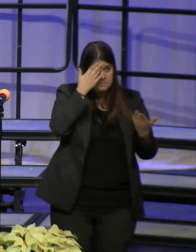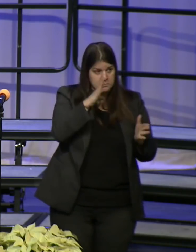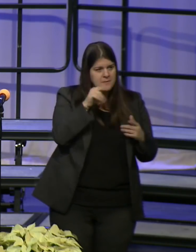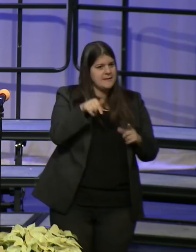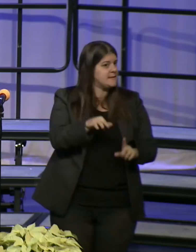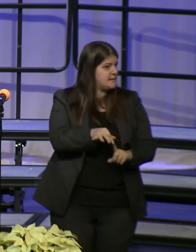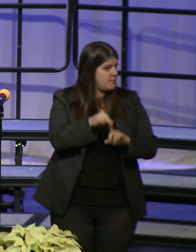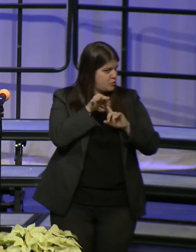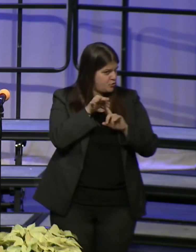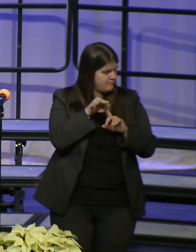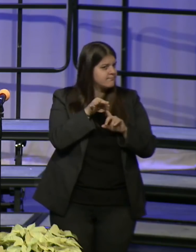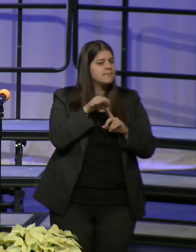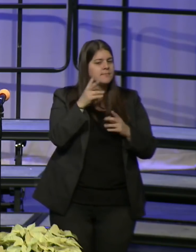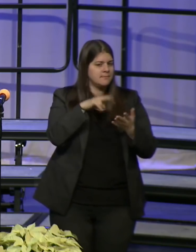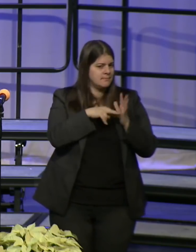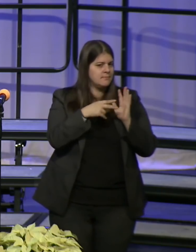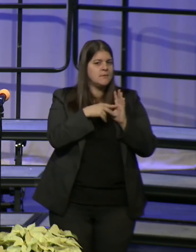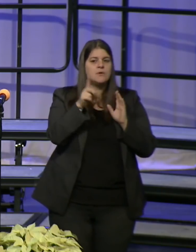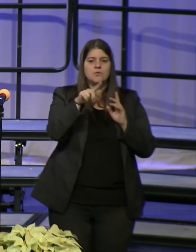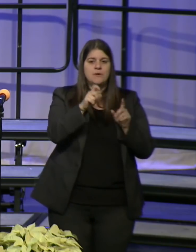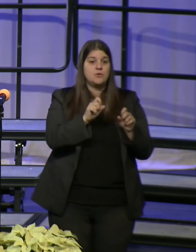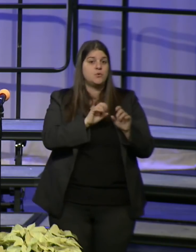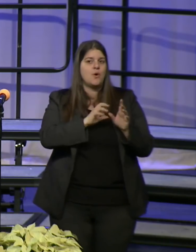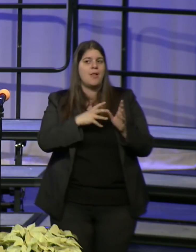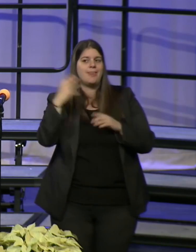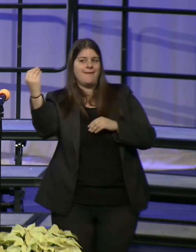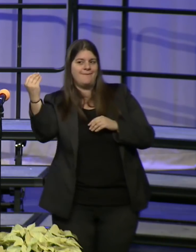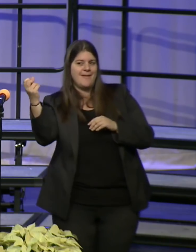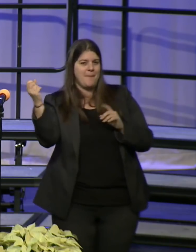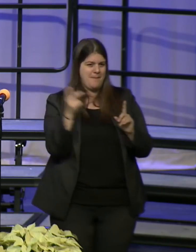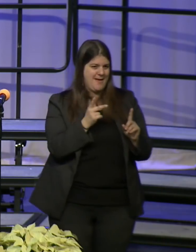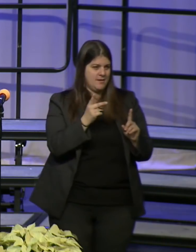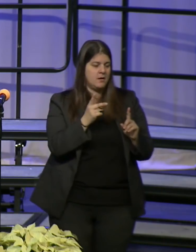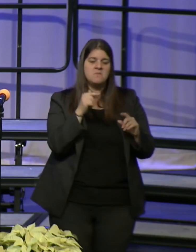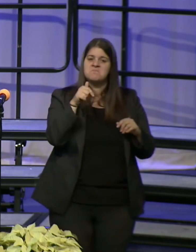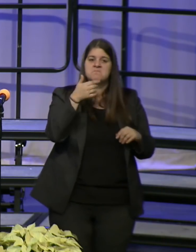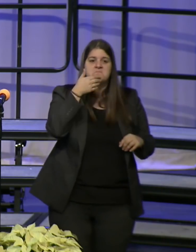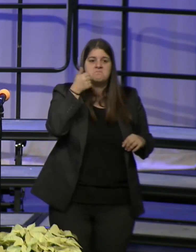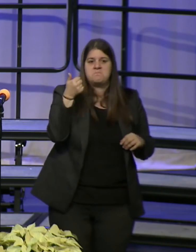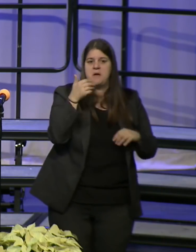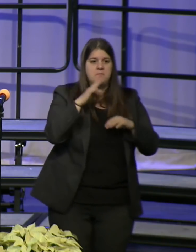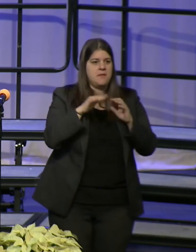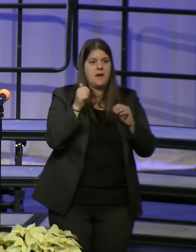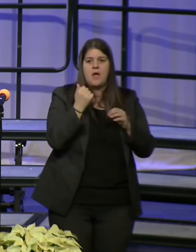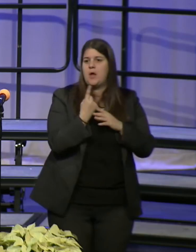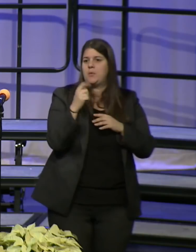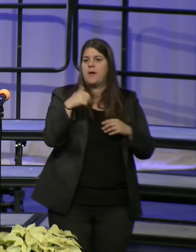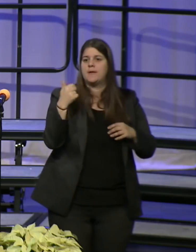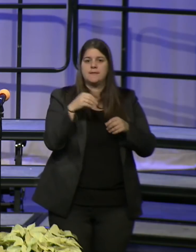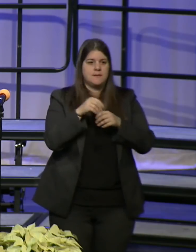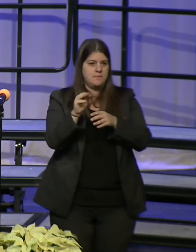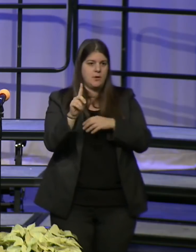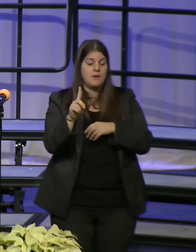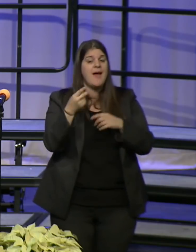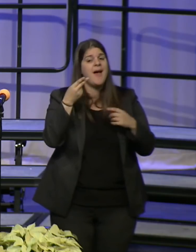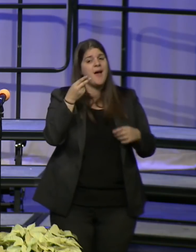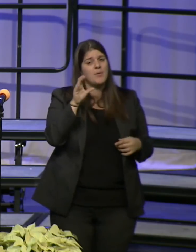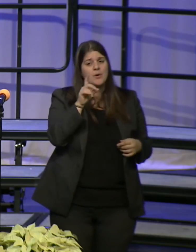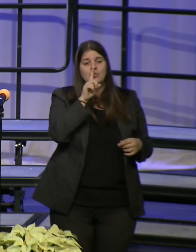place is probably needs to spend a little time away. More than anywhere in Maryland, Howard County provides us